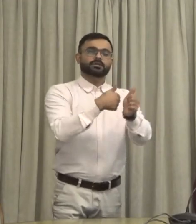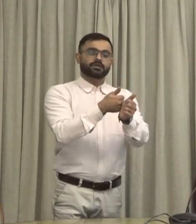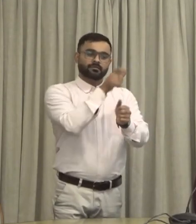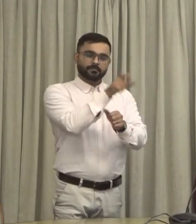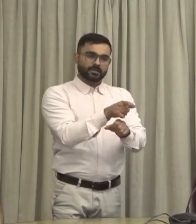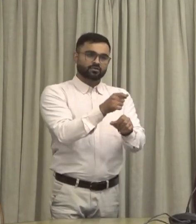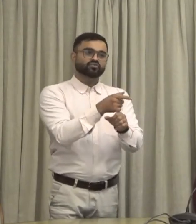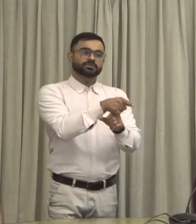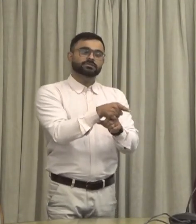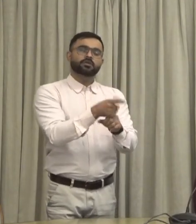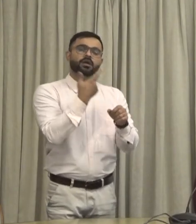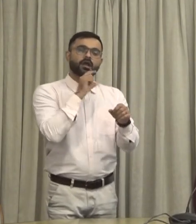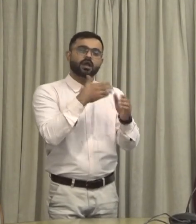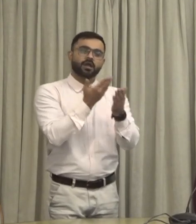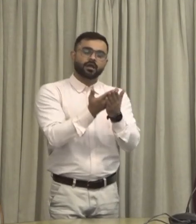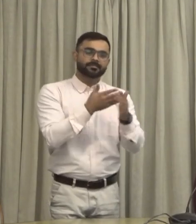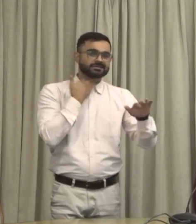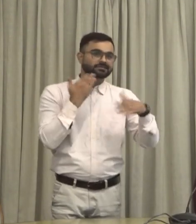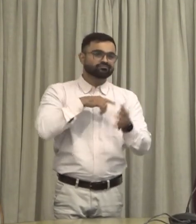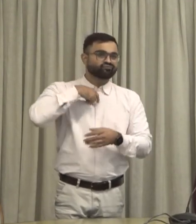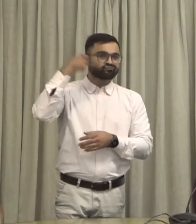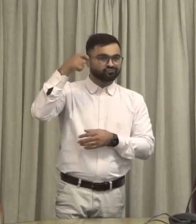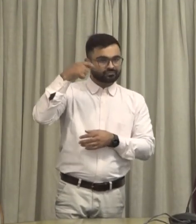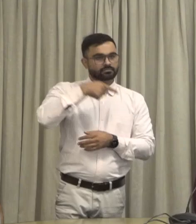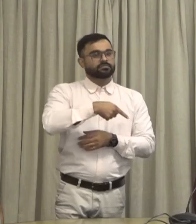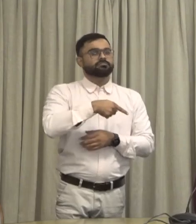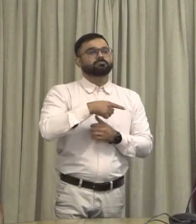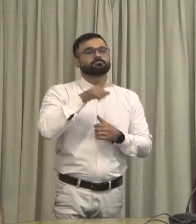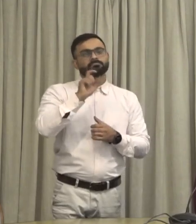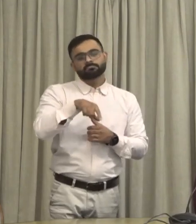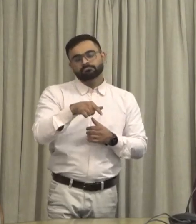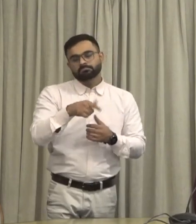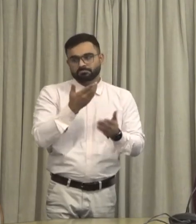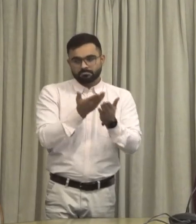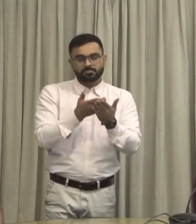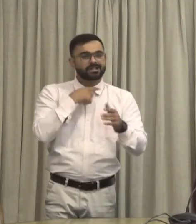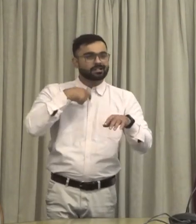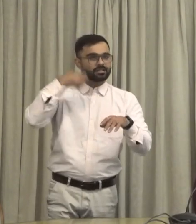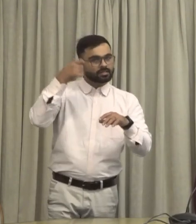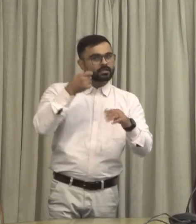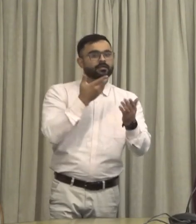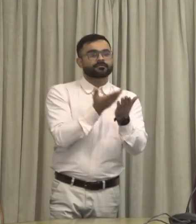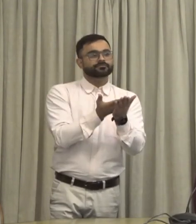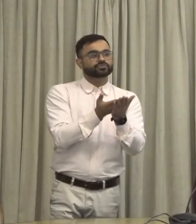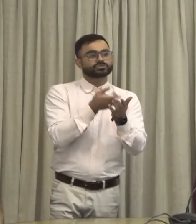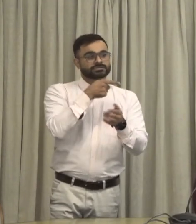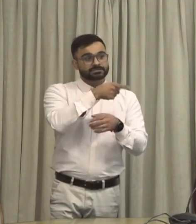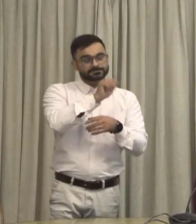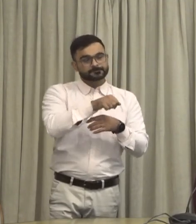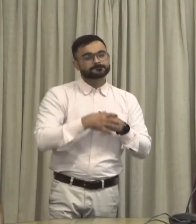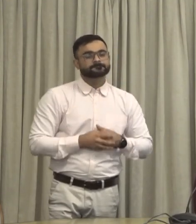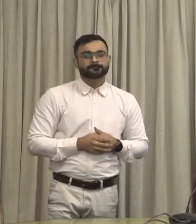case, which was a case of suicide and case was of abetment to suicide. But